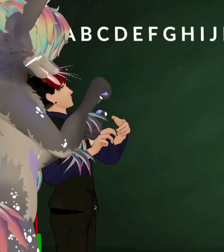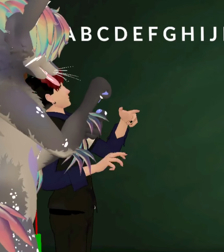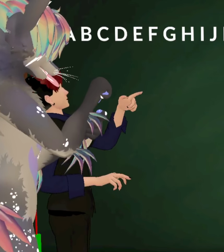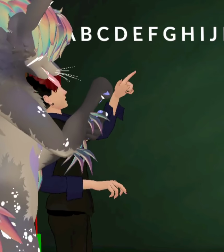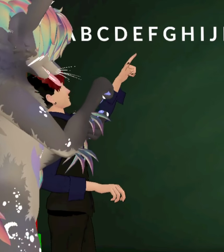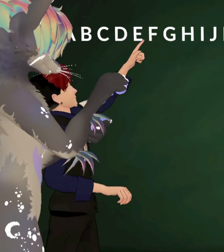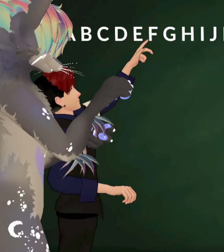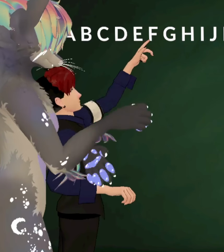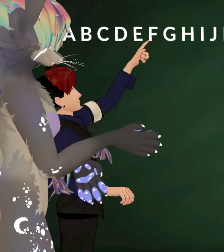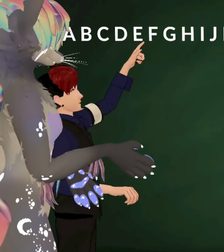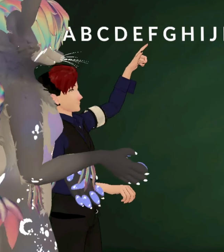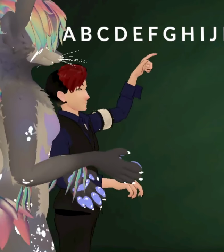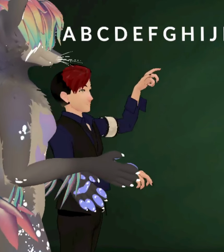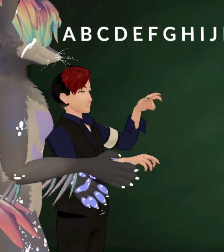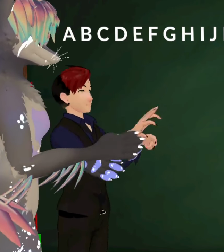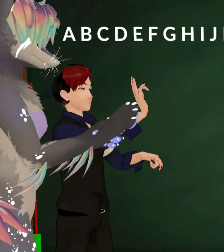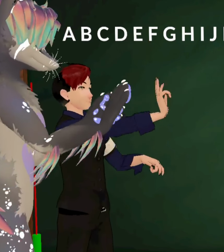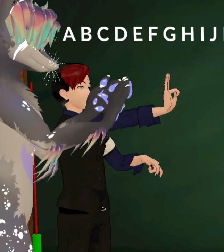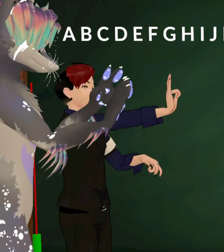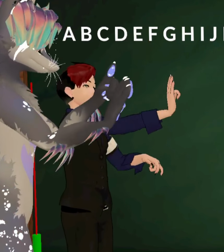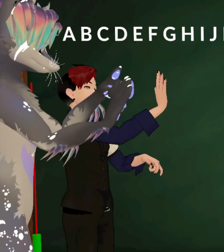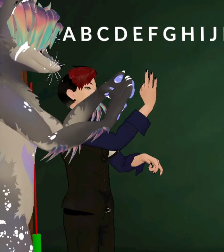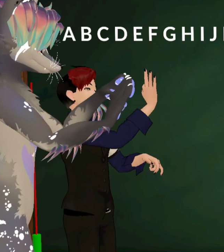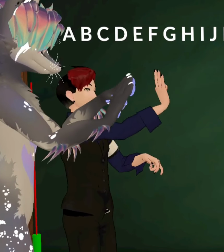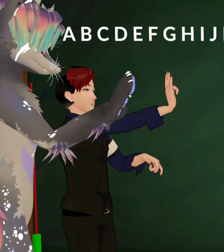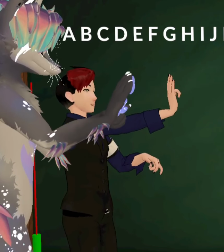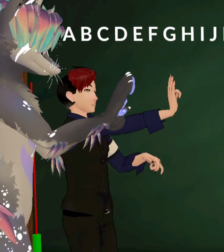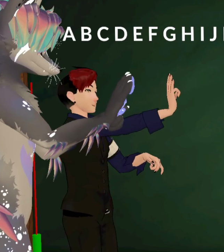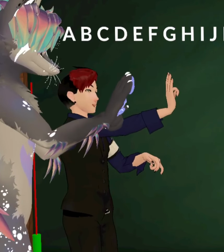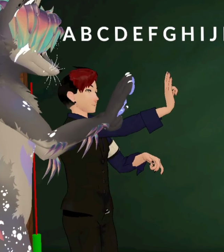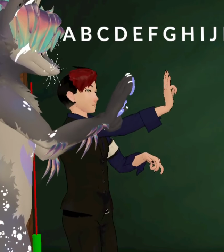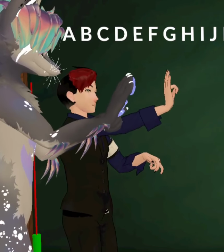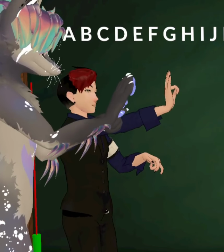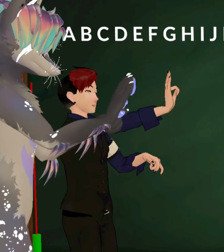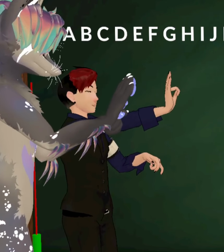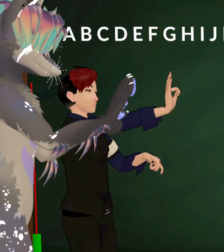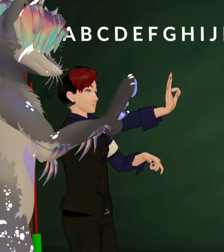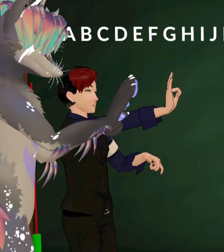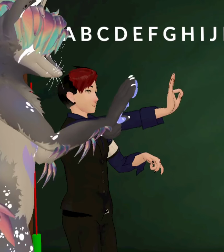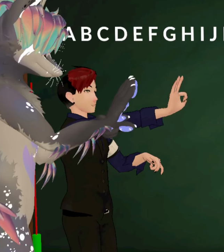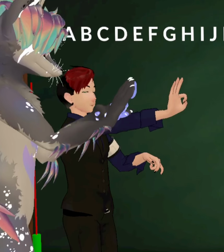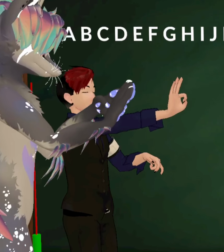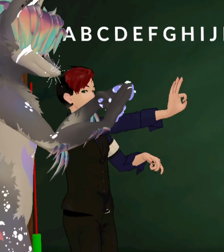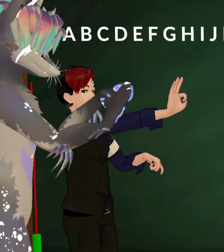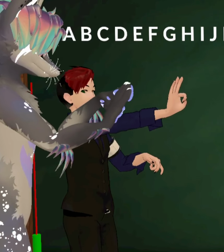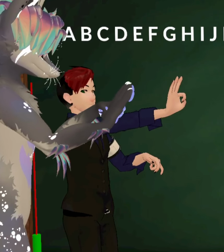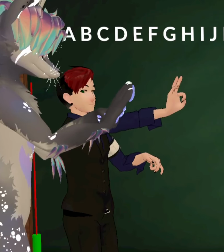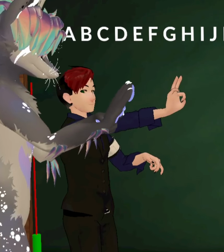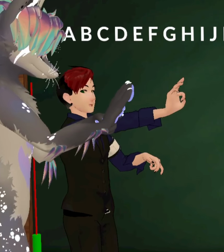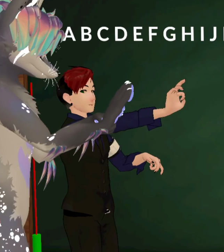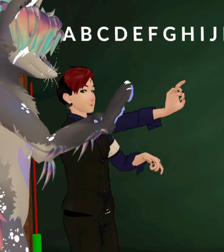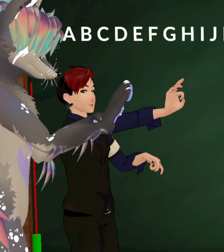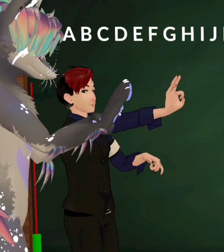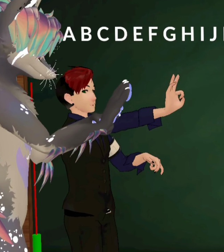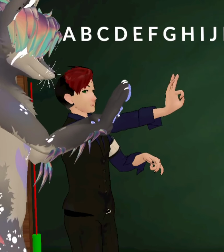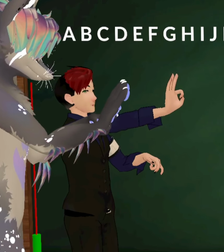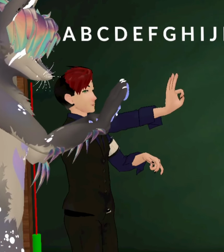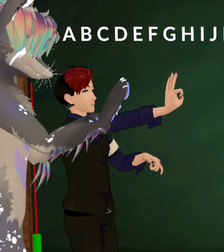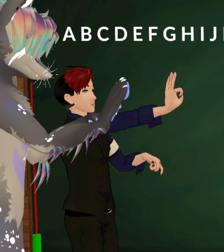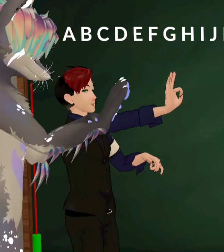All right. F is kind of like the OK sign that everybody uses universally. I cannot tell you why this